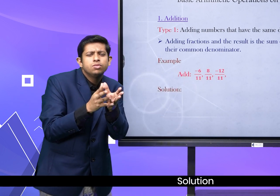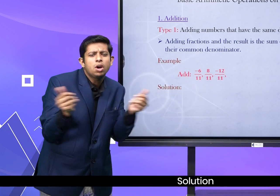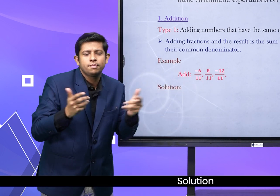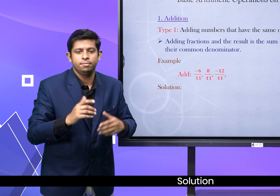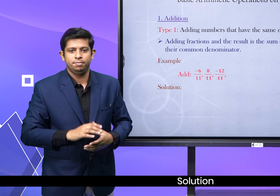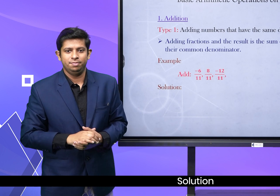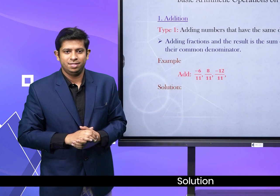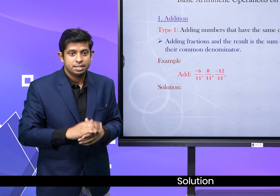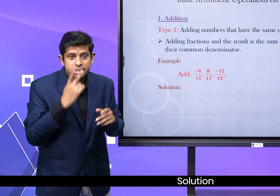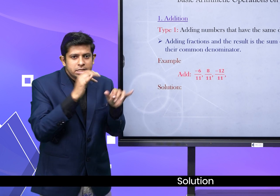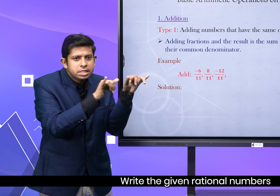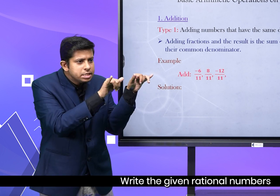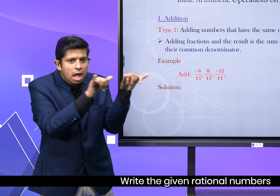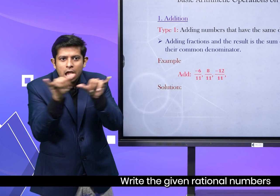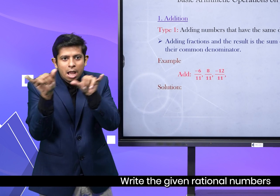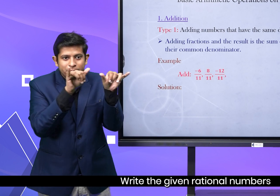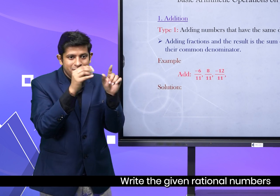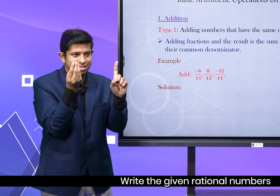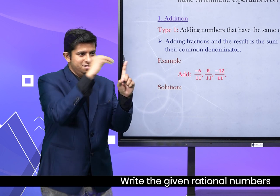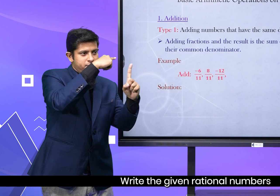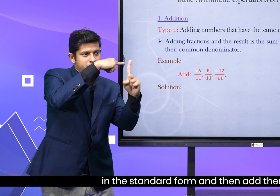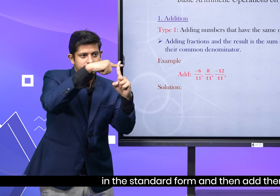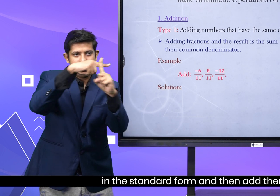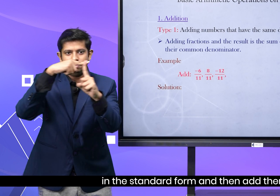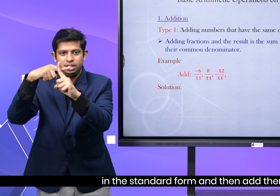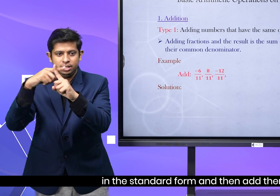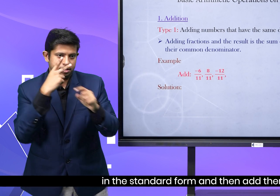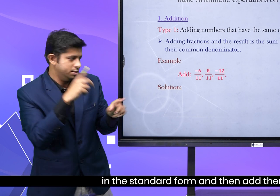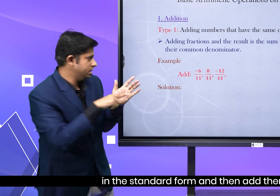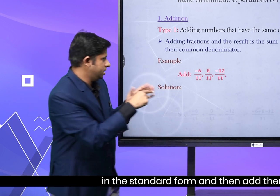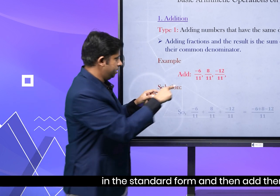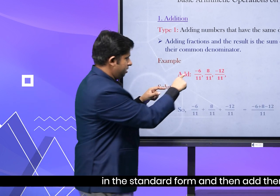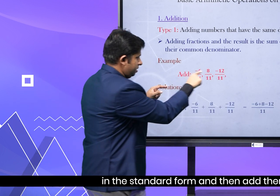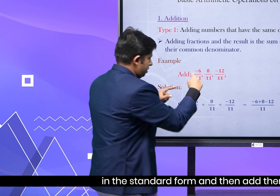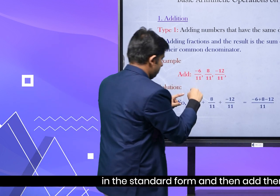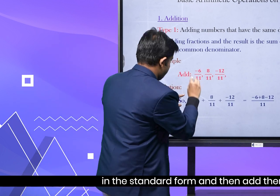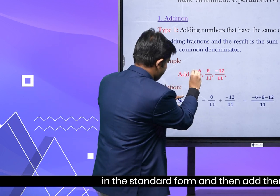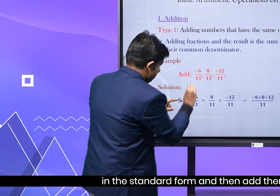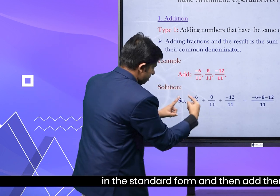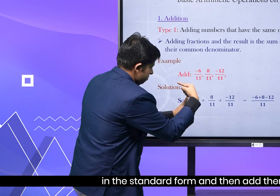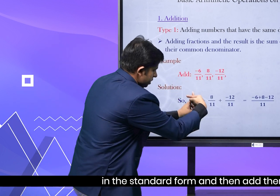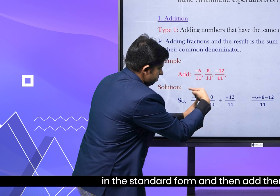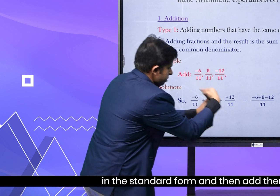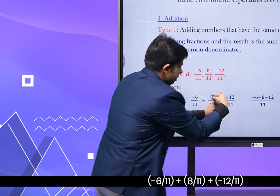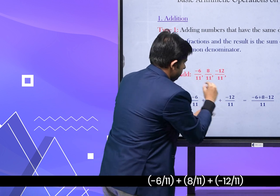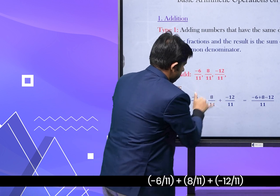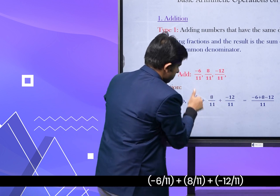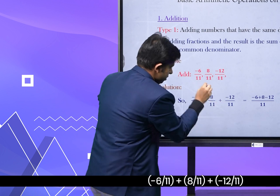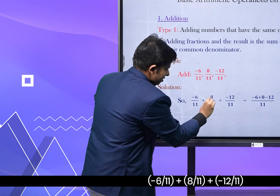Solution. Write the given rational numbers in the standard form and then add them. Minus 6 by 11 plus